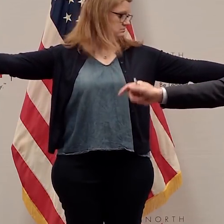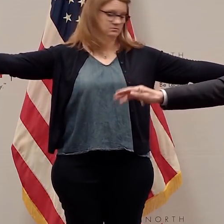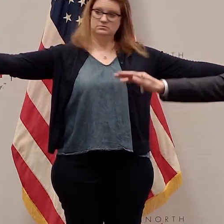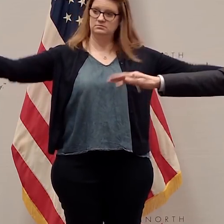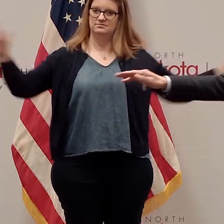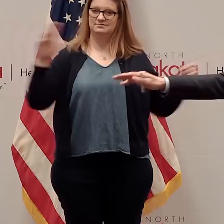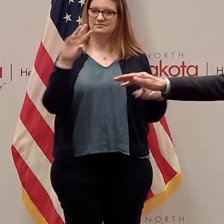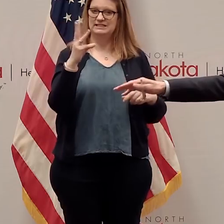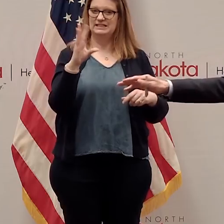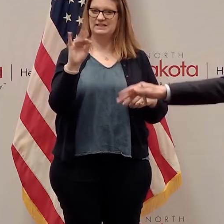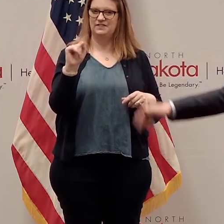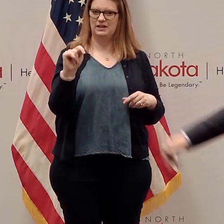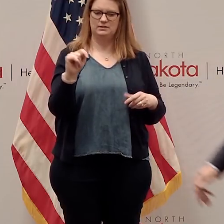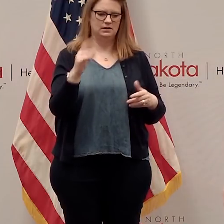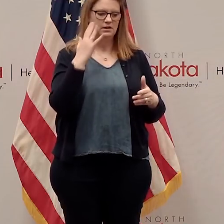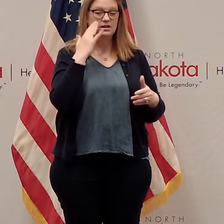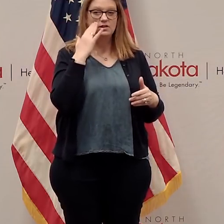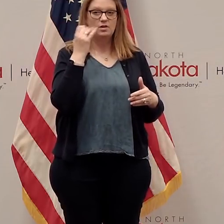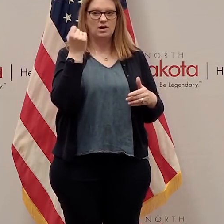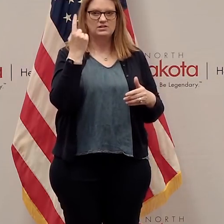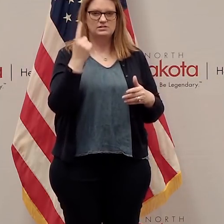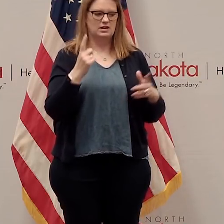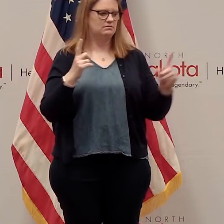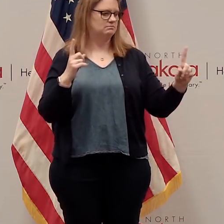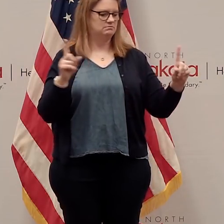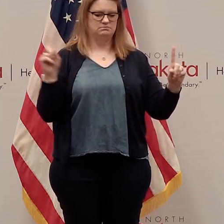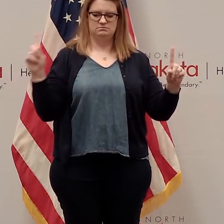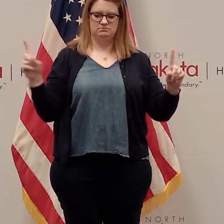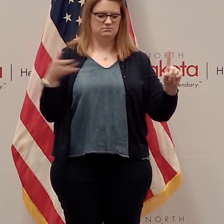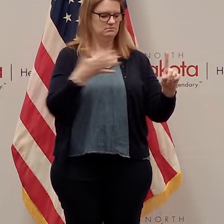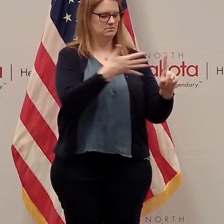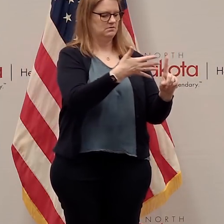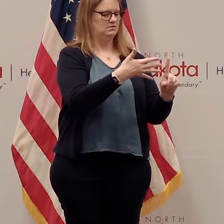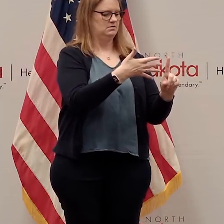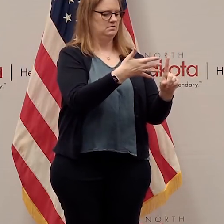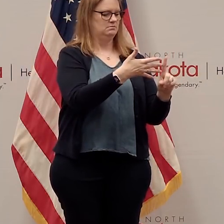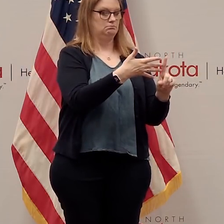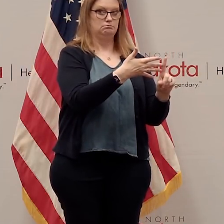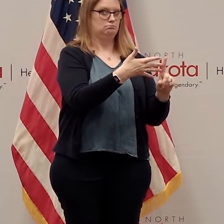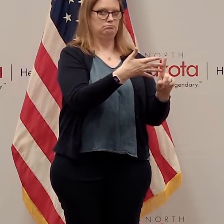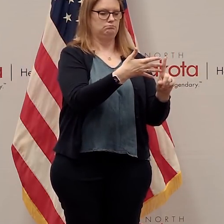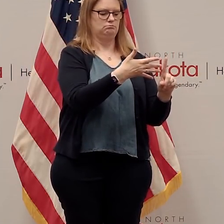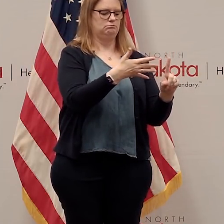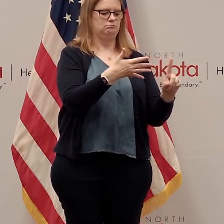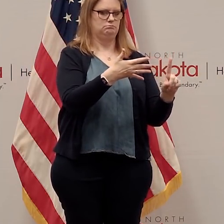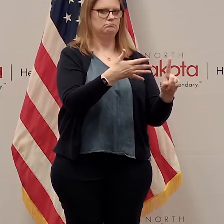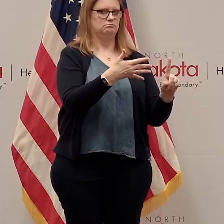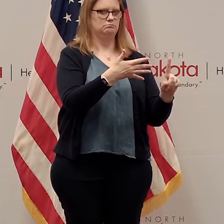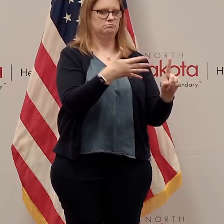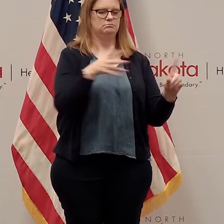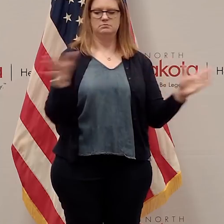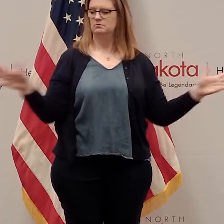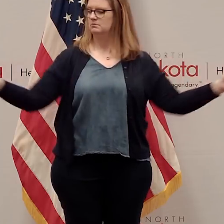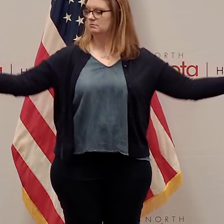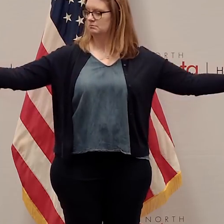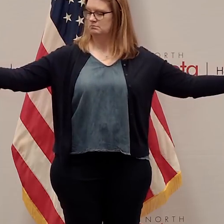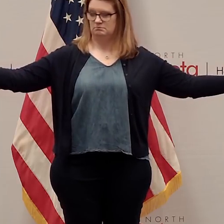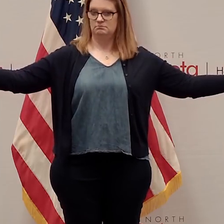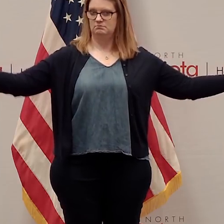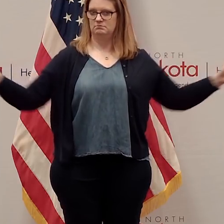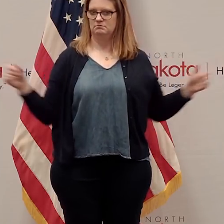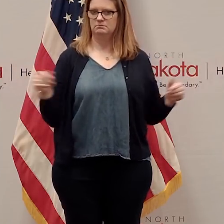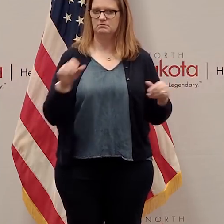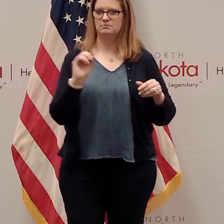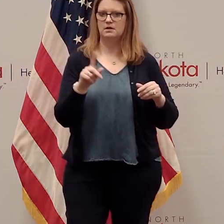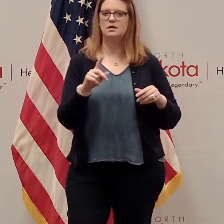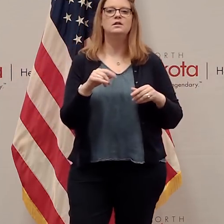space between you and the outstretched arms of the person next to you for you to be more than 6 feet away. And so 3 feet doesn't equal 6 feet.